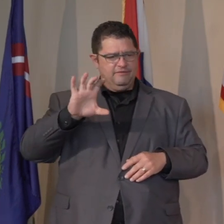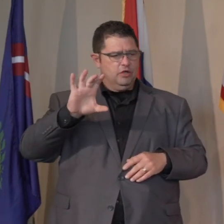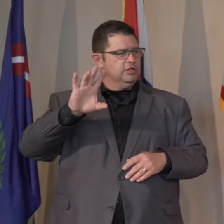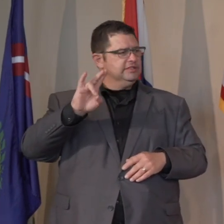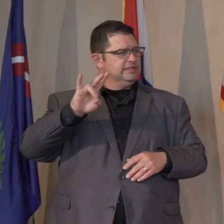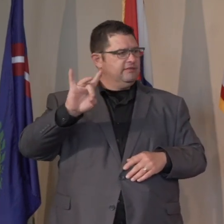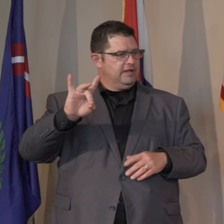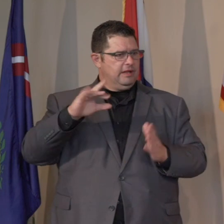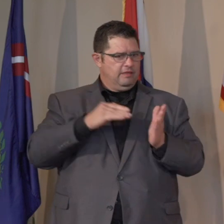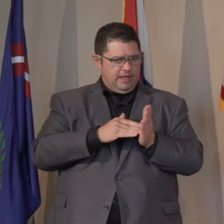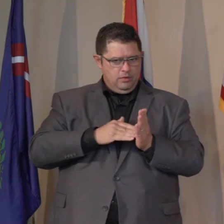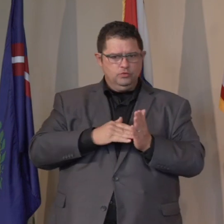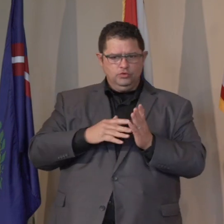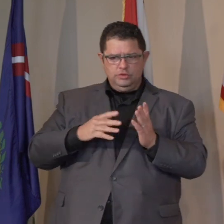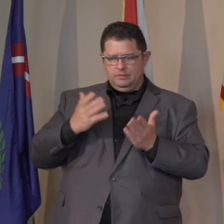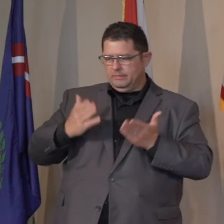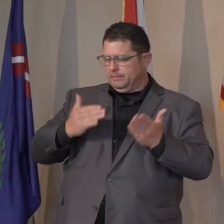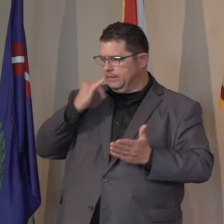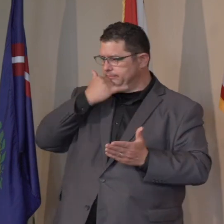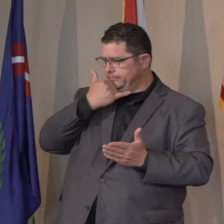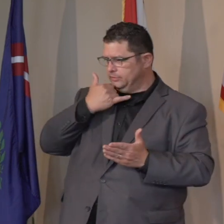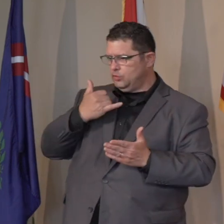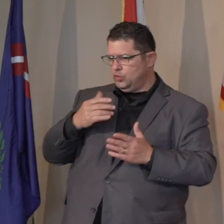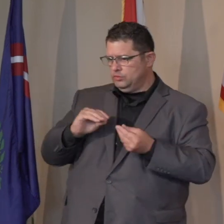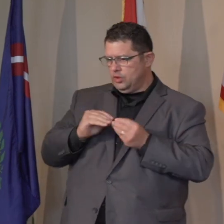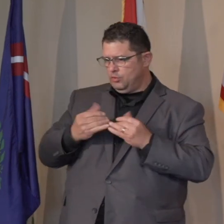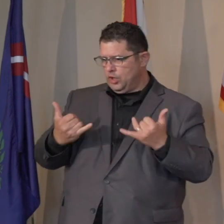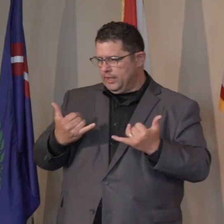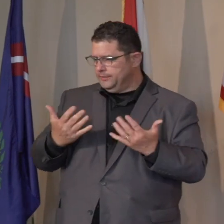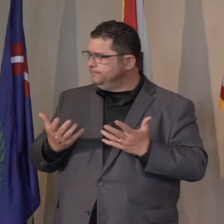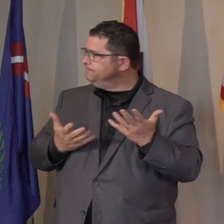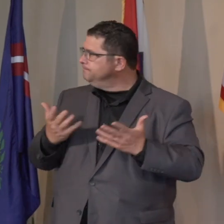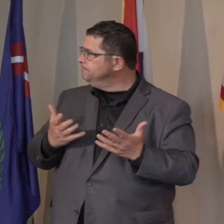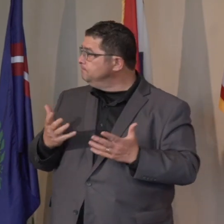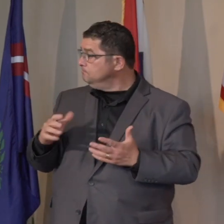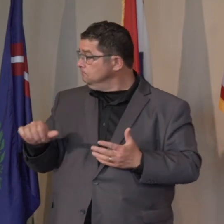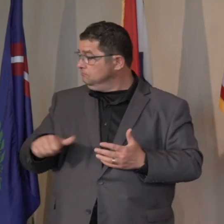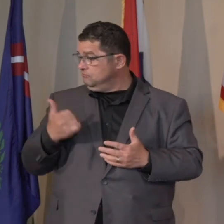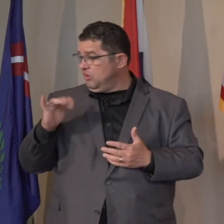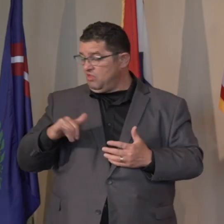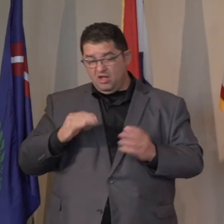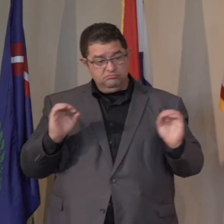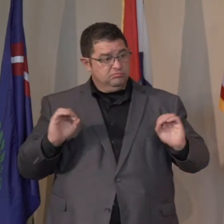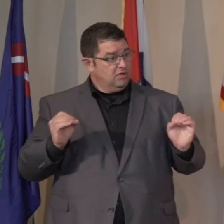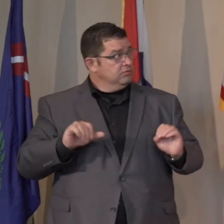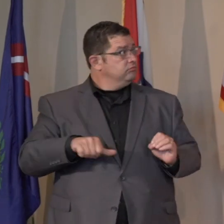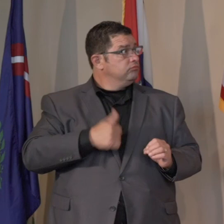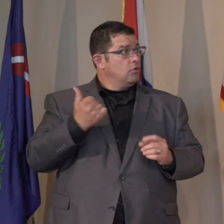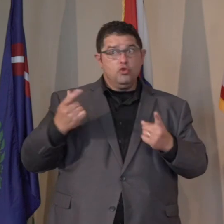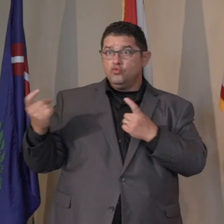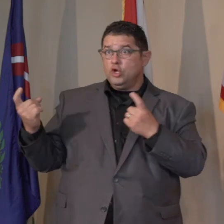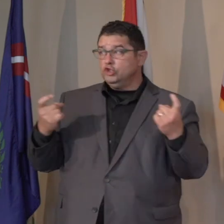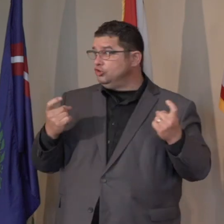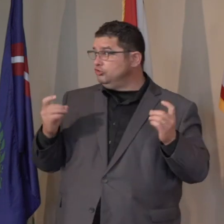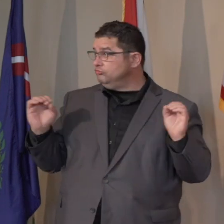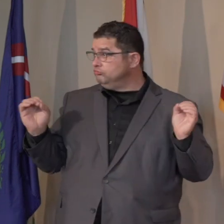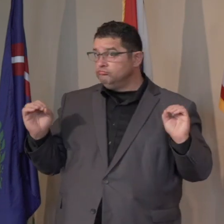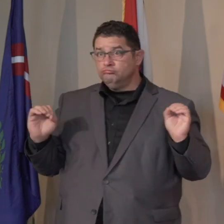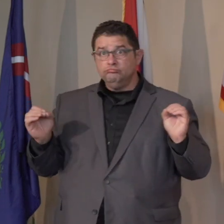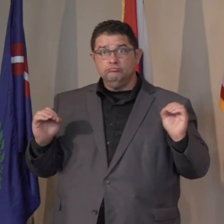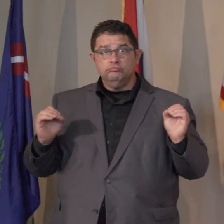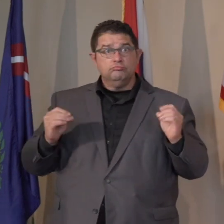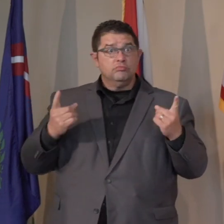Peoples. That's correct. I may have misspoken today. Other than that, I don't have. Any other questions? Questions? Questions